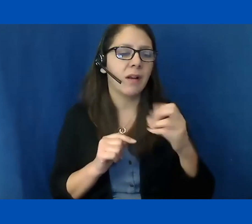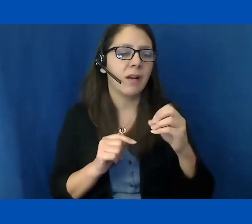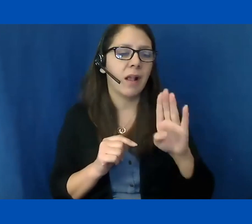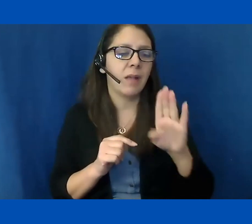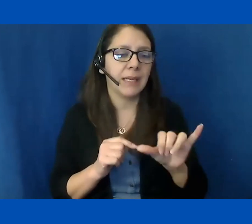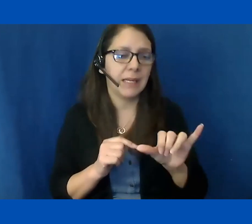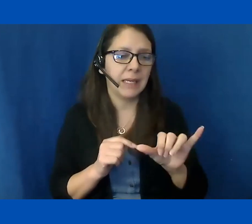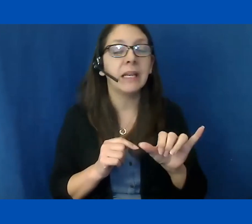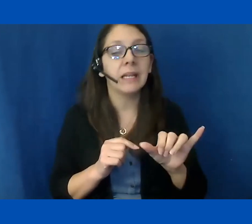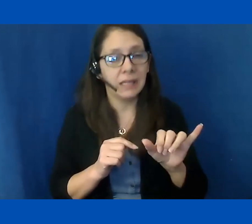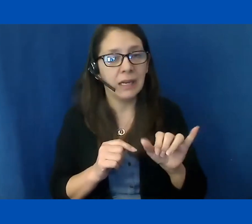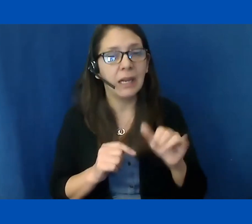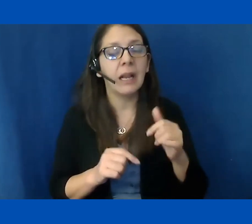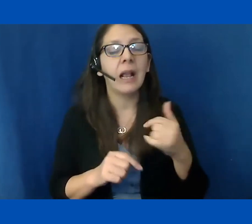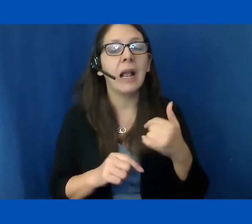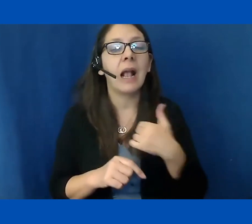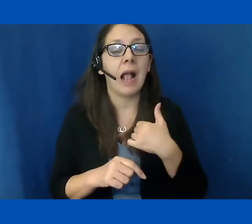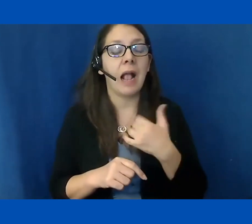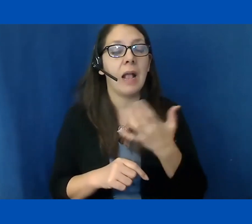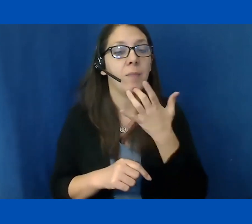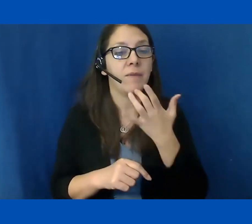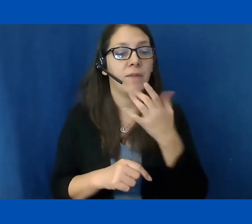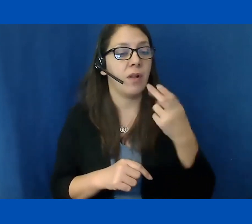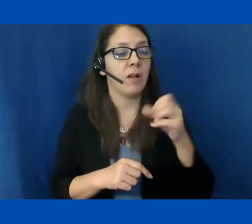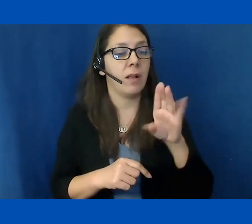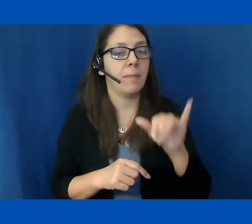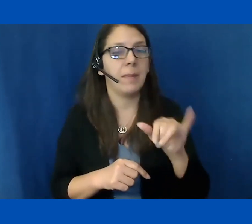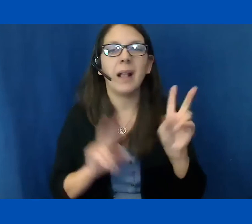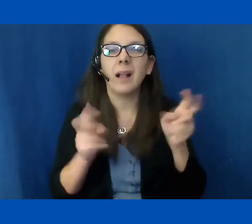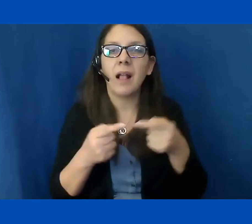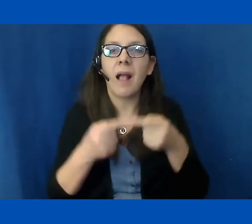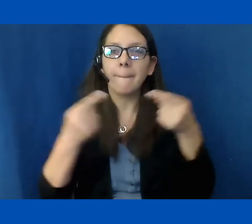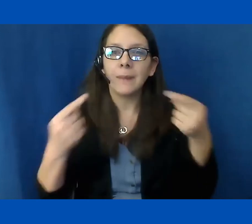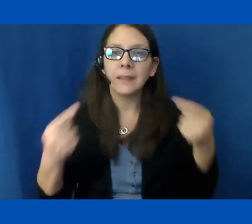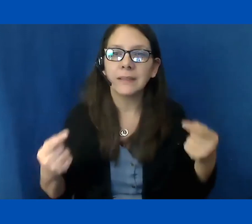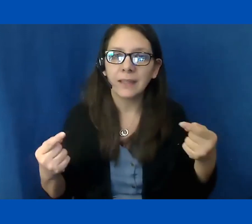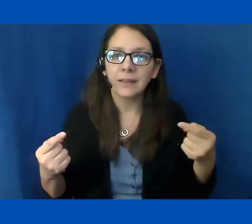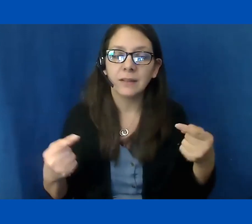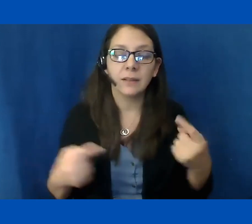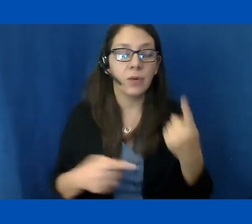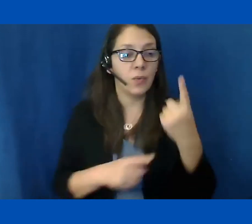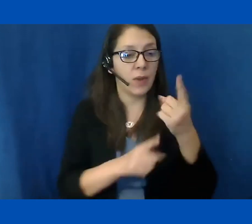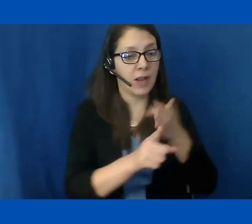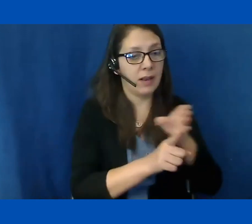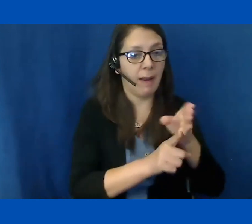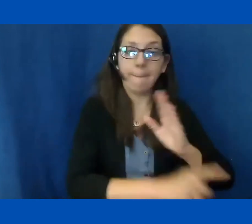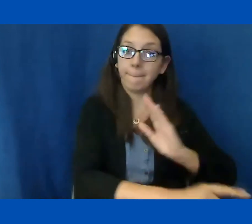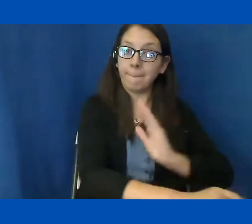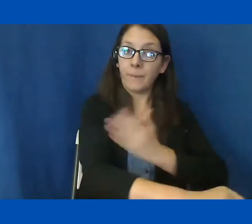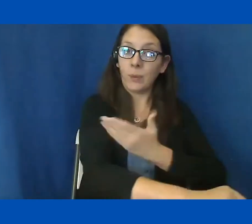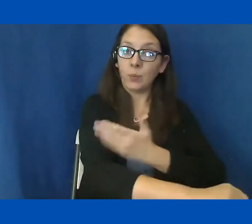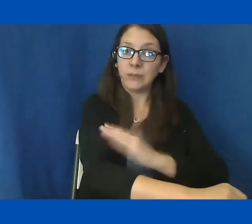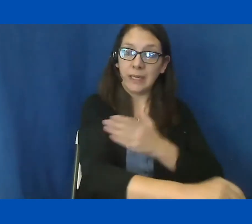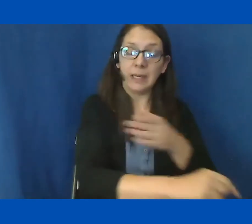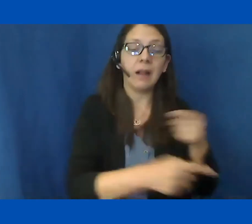opposite. So I tend to love to get involved in something musical and then something where it's arts